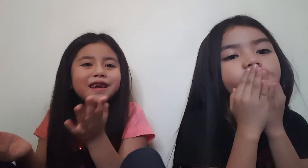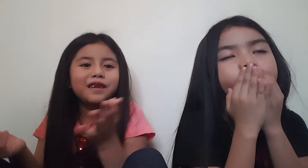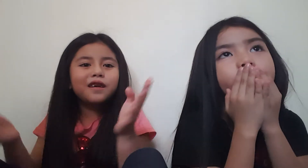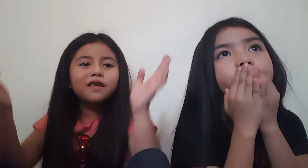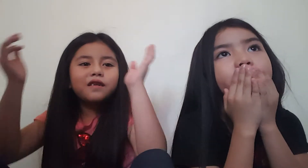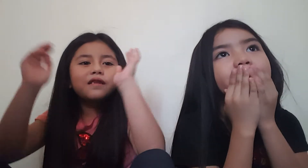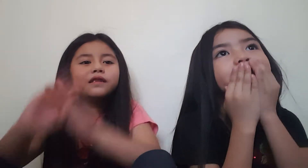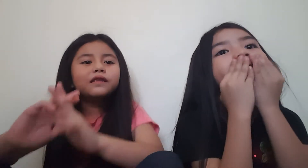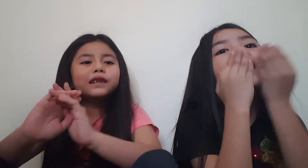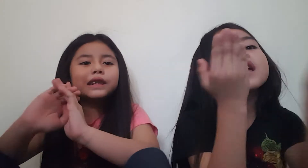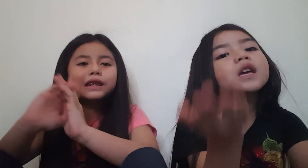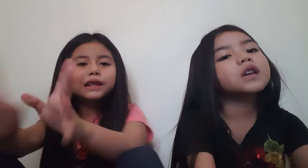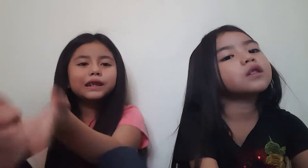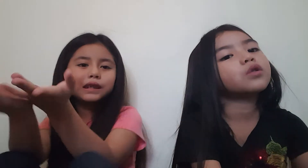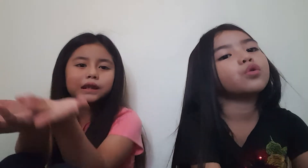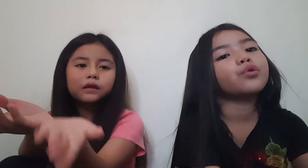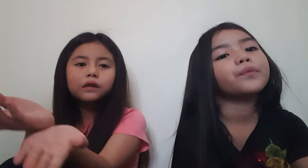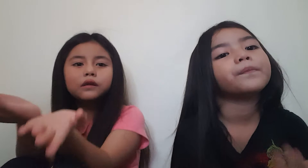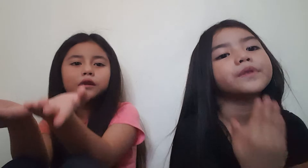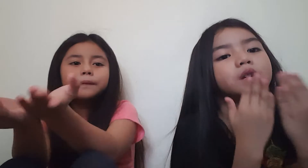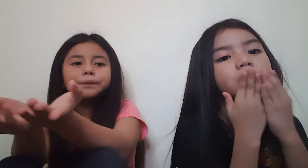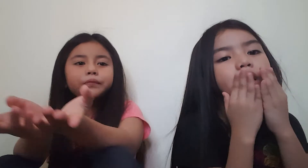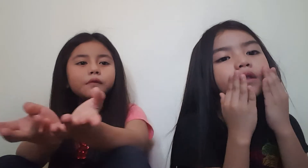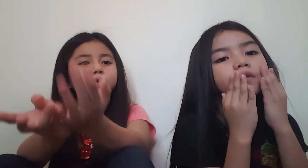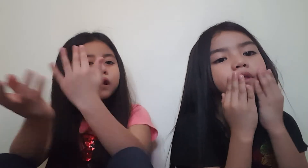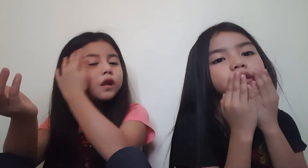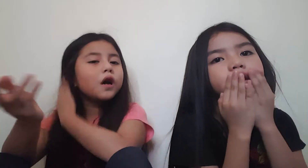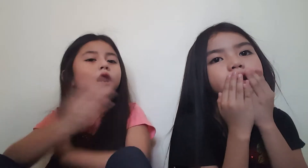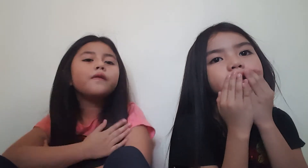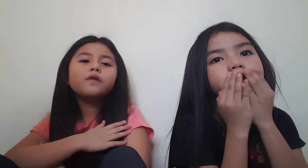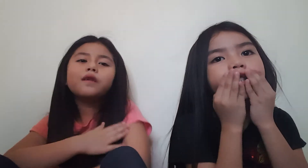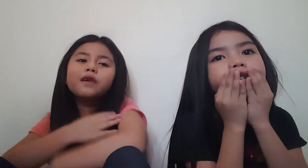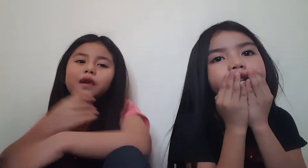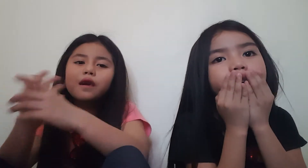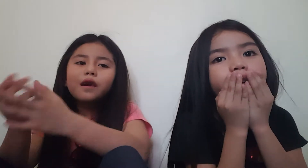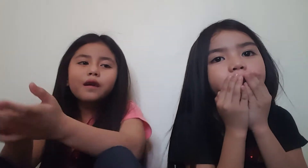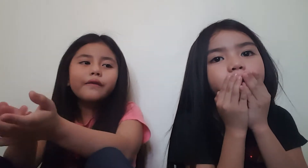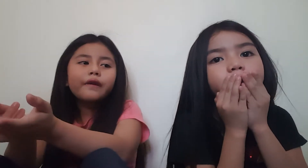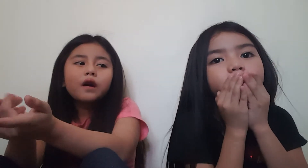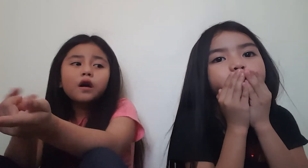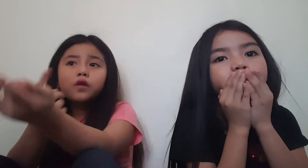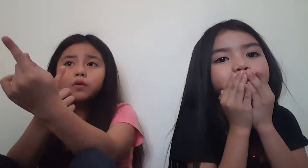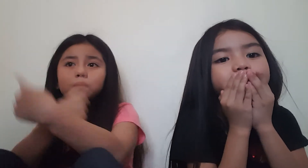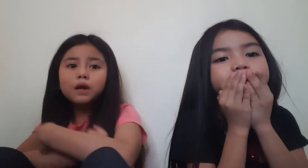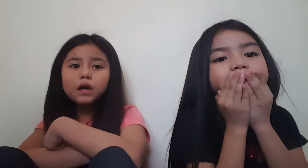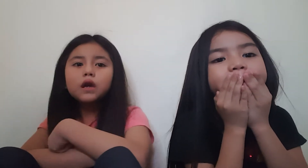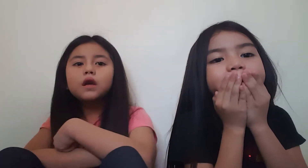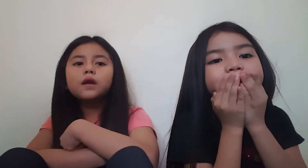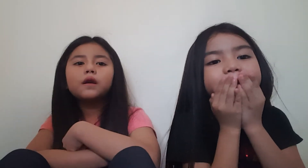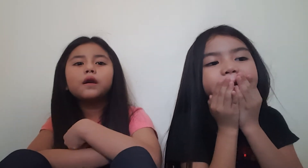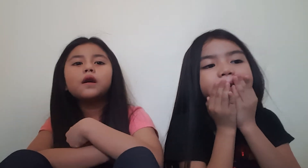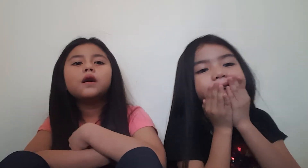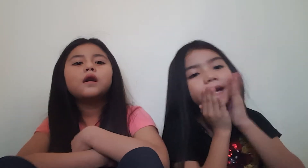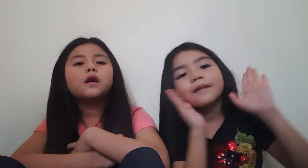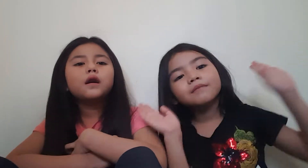joy Thank you For the love you give To me I'm